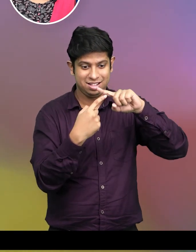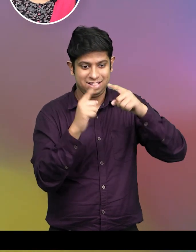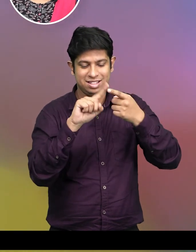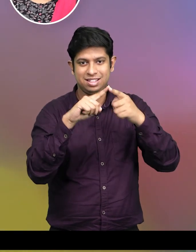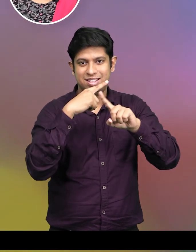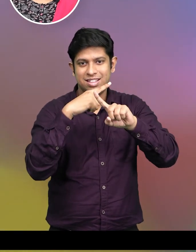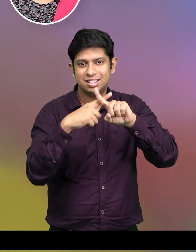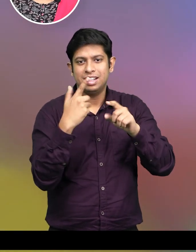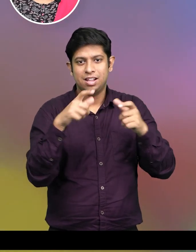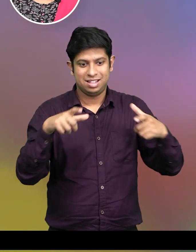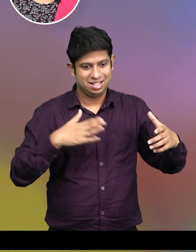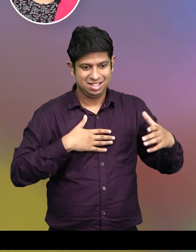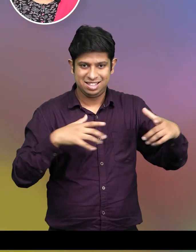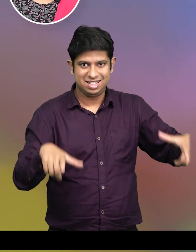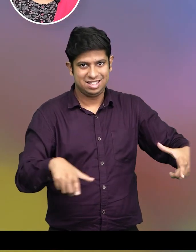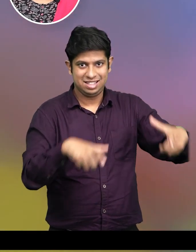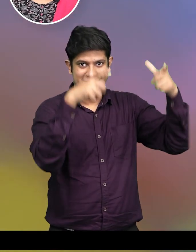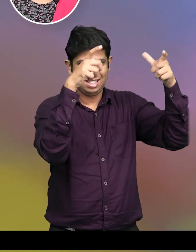latex,